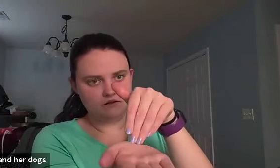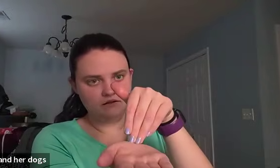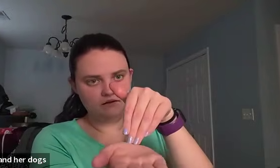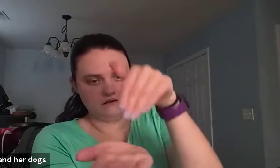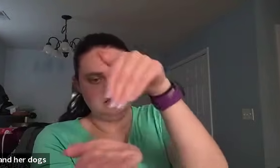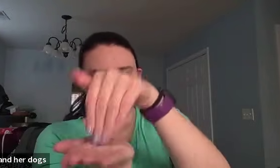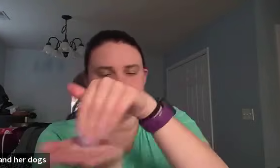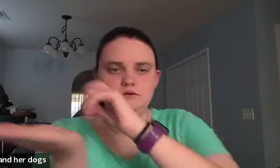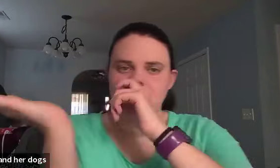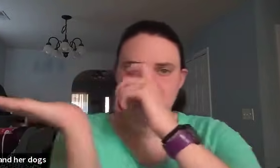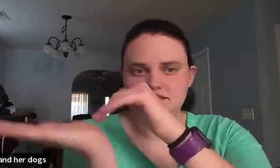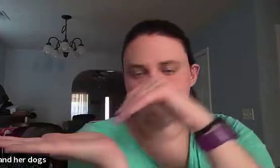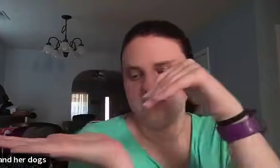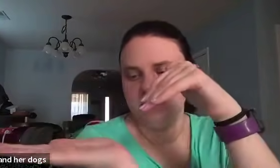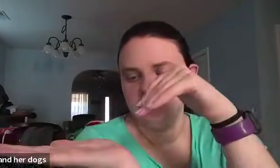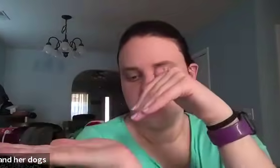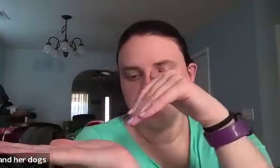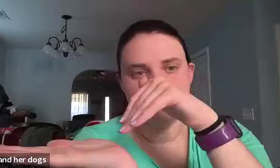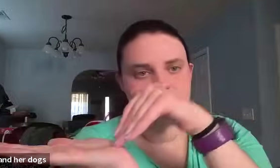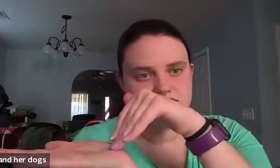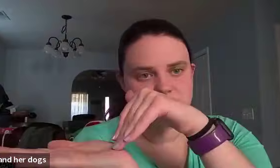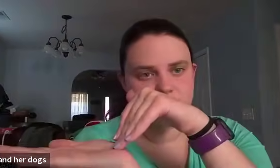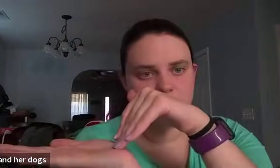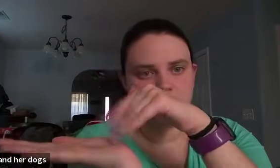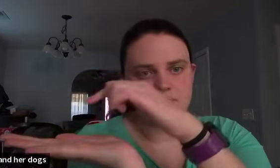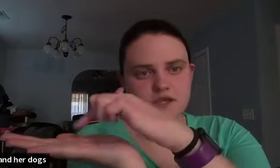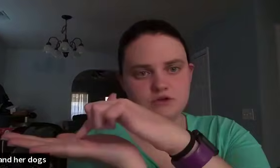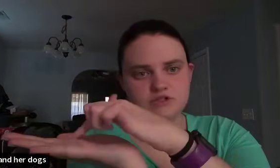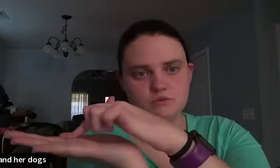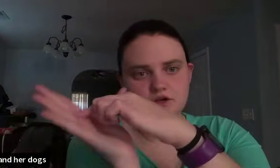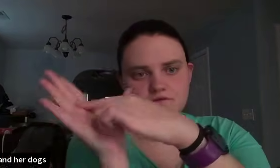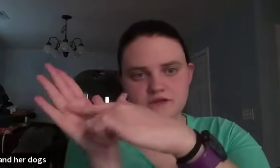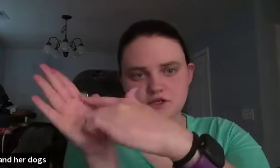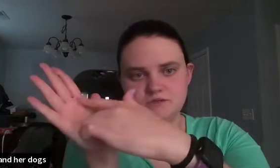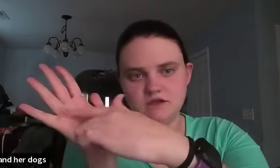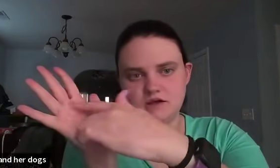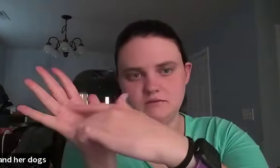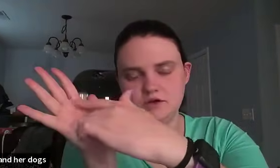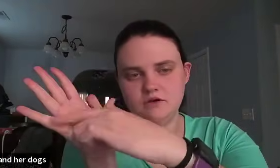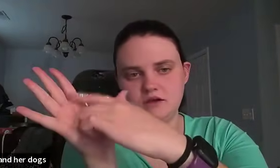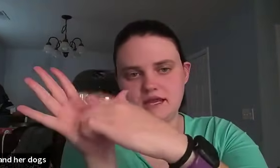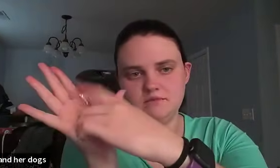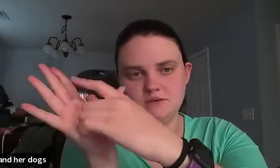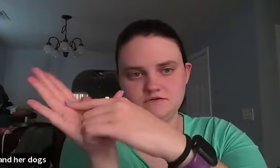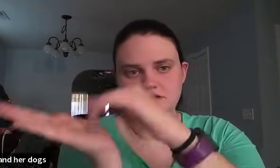1,000,000. Oh, you cannot see that. Sorry. You're going to go at the base of your palm and go to where your fingers become, your hand becomes your fingers.